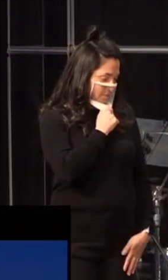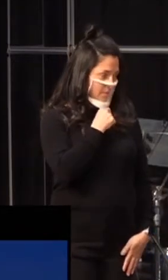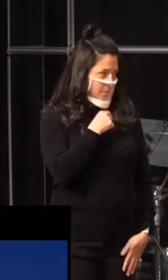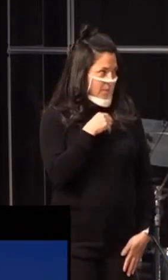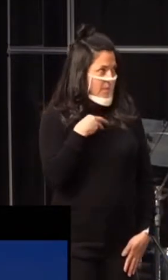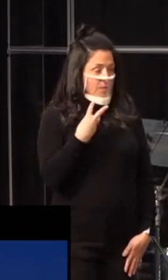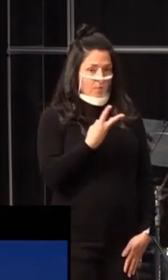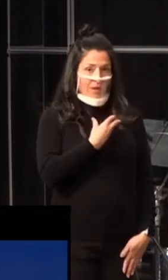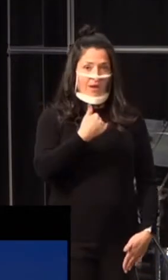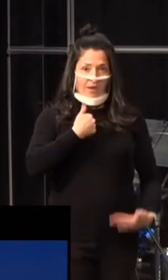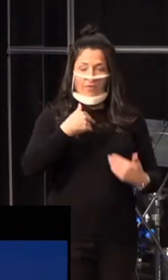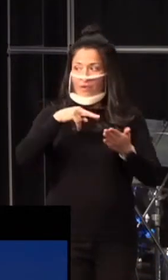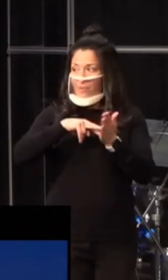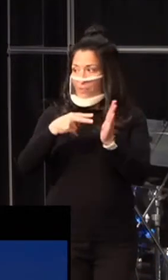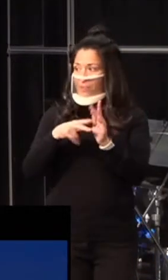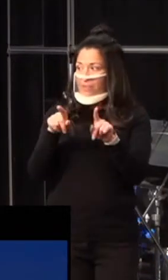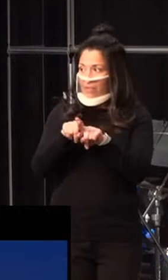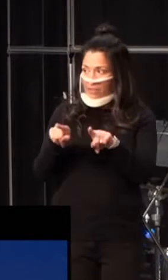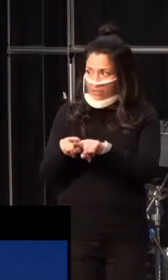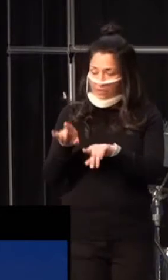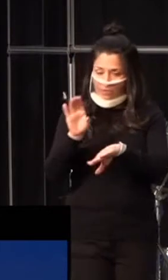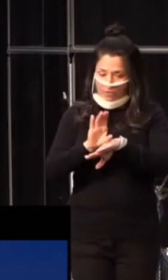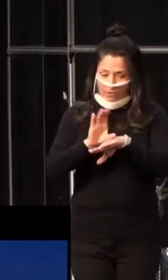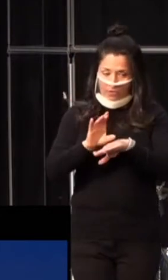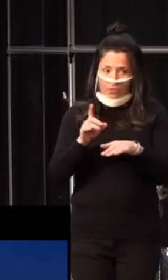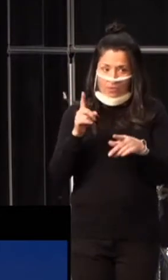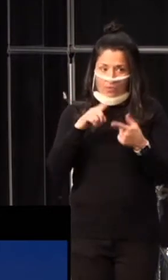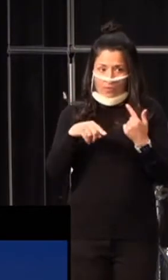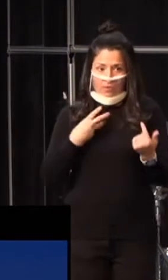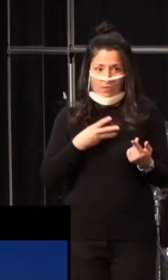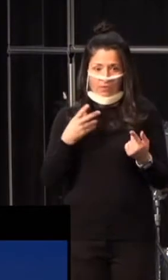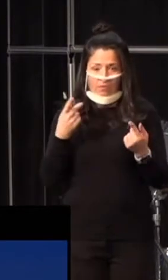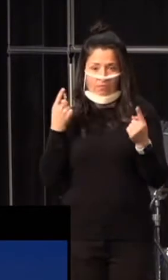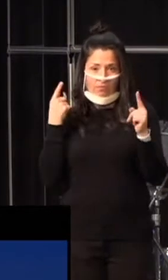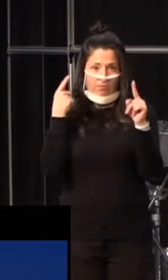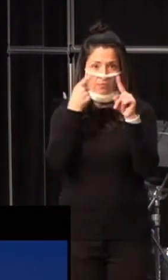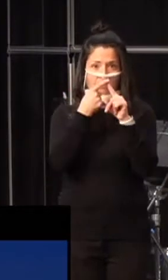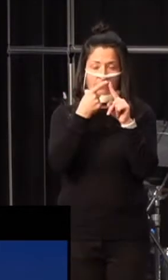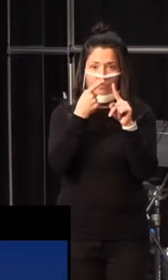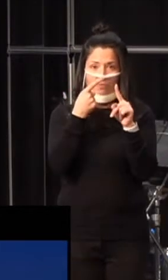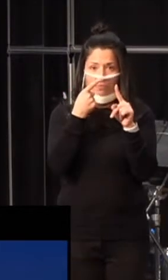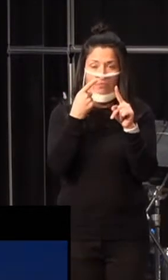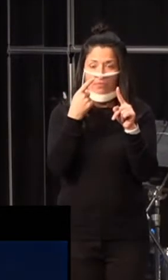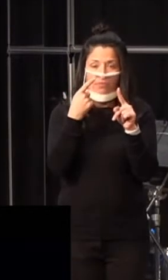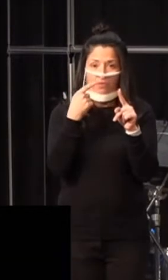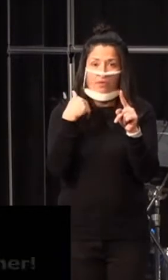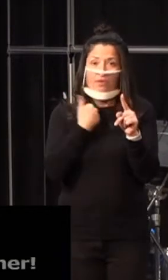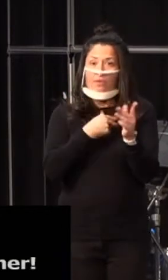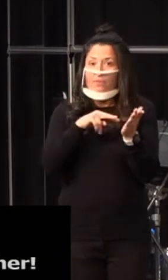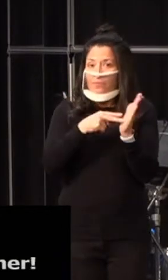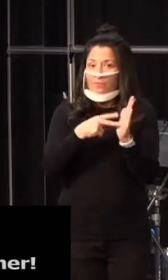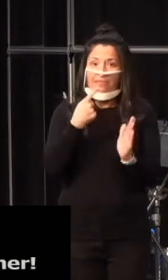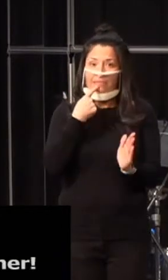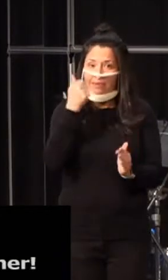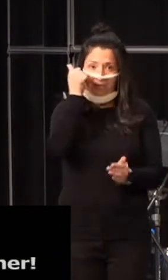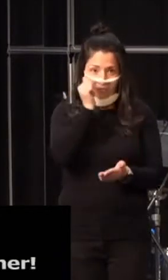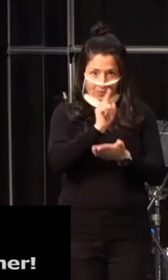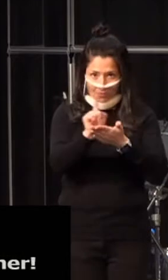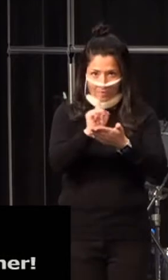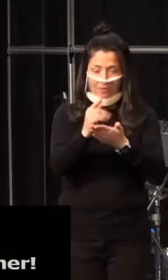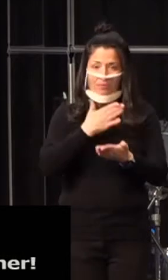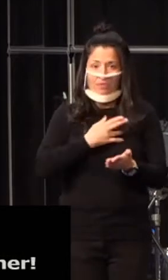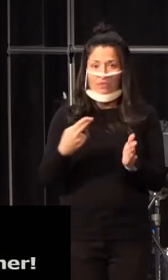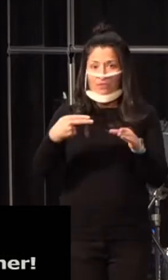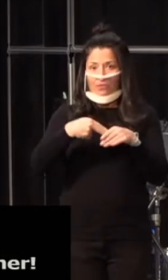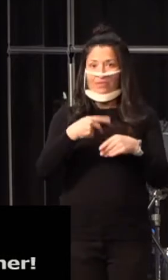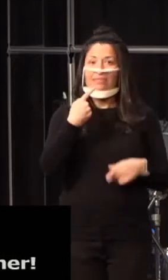We have a purpose as a church of what we're trying to aim at, everything we do. So our purpose statement, we say it each week. So please join